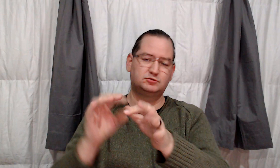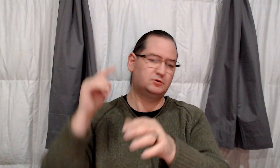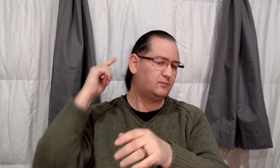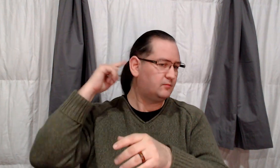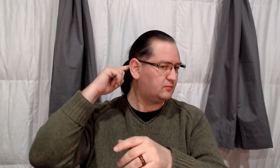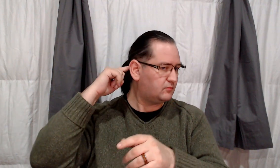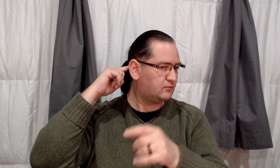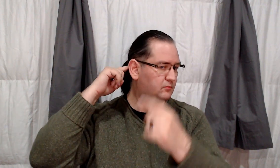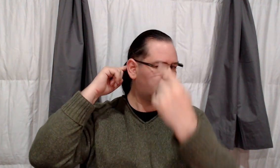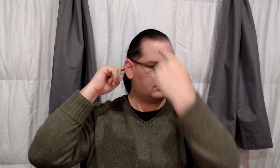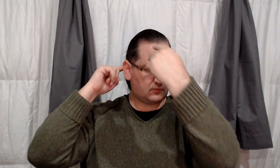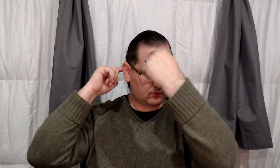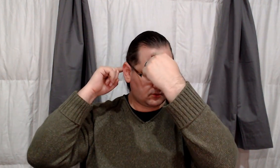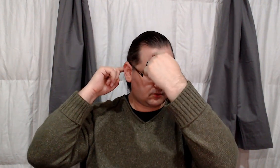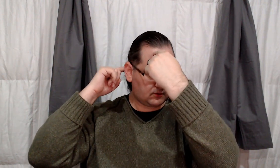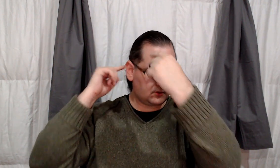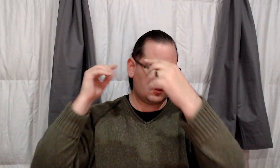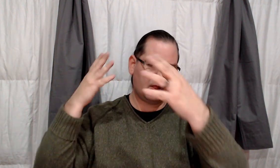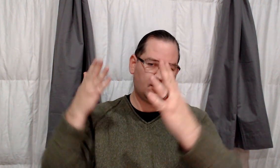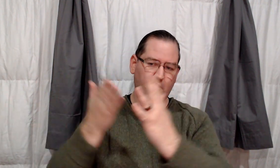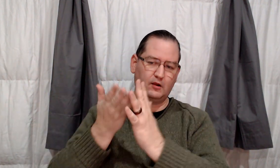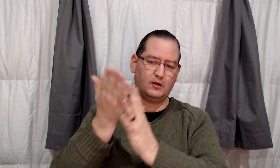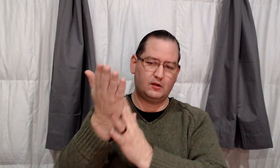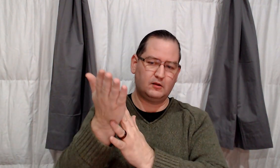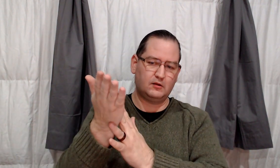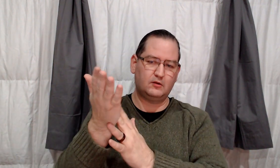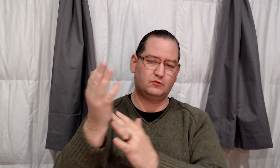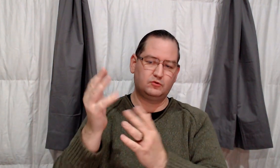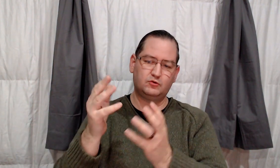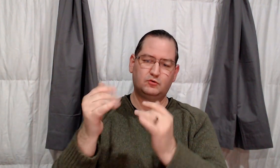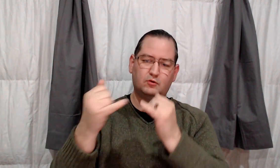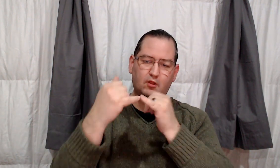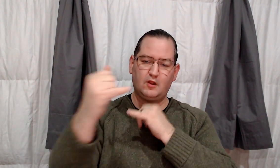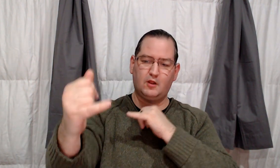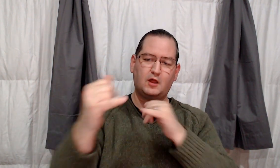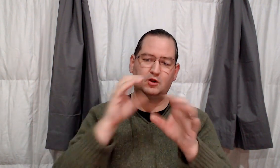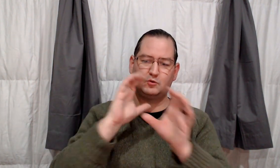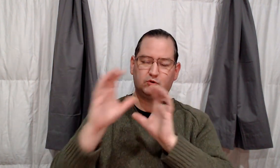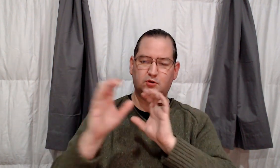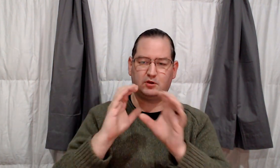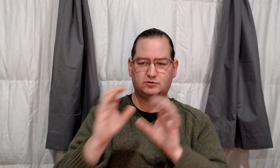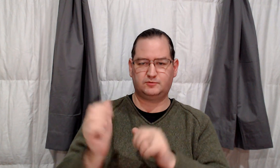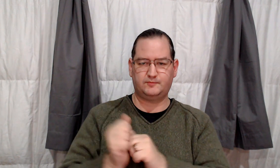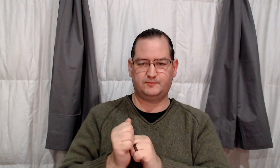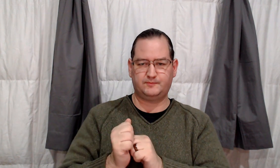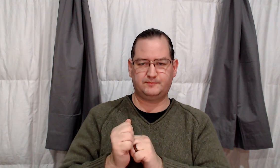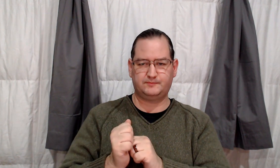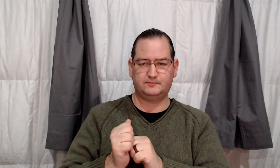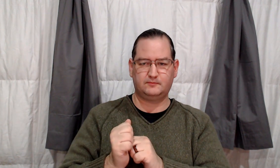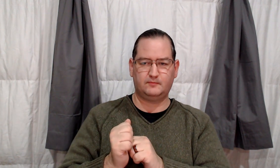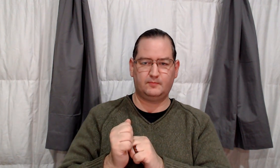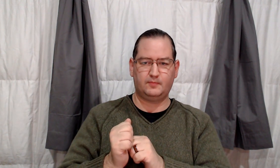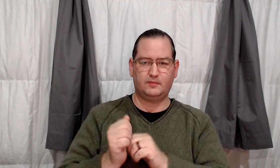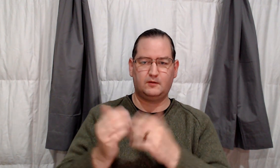Sometimes the unconscious communicates by movement. It may be that your eyelids flicker,